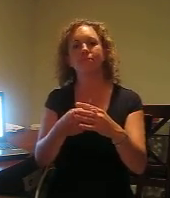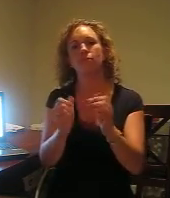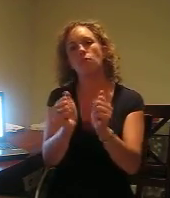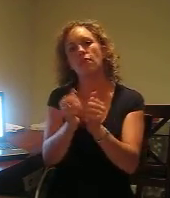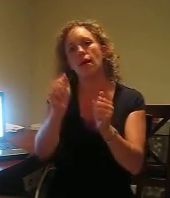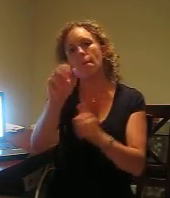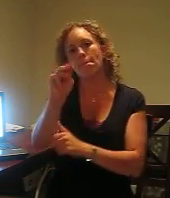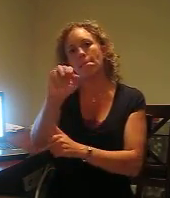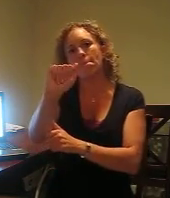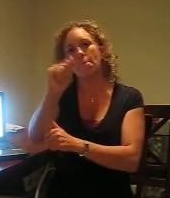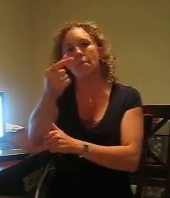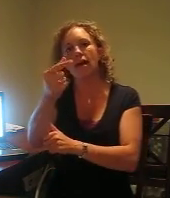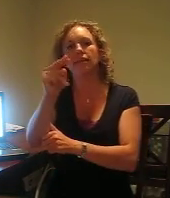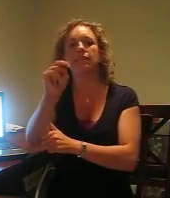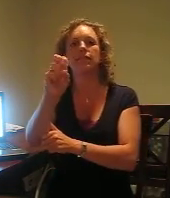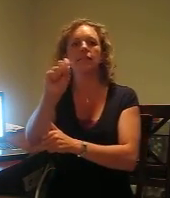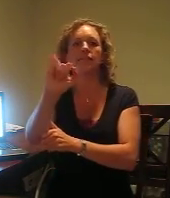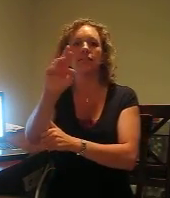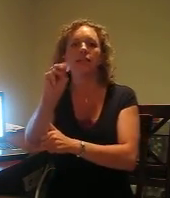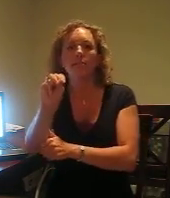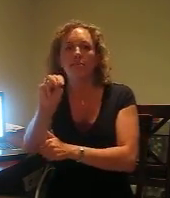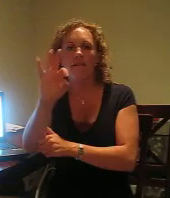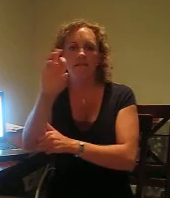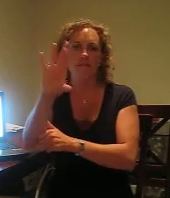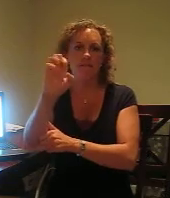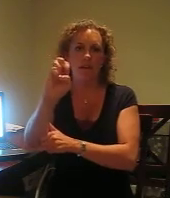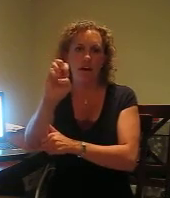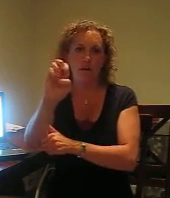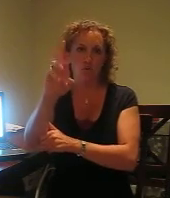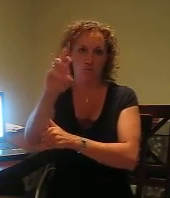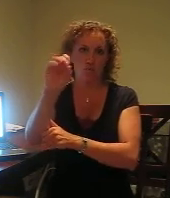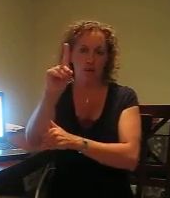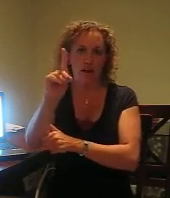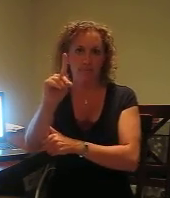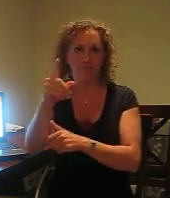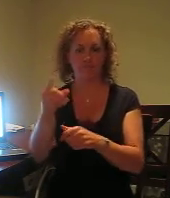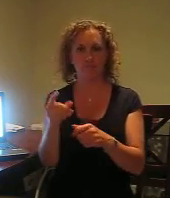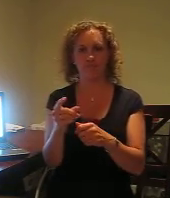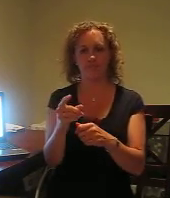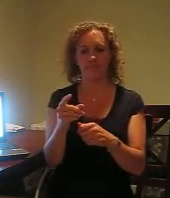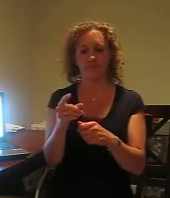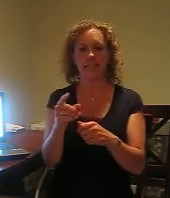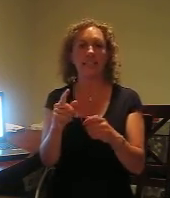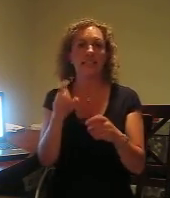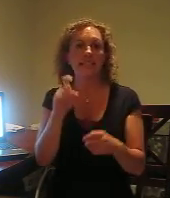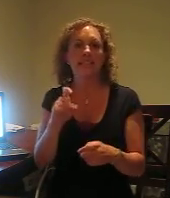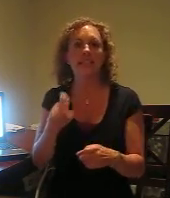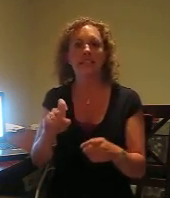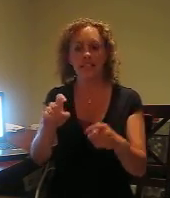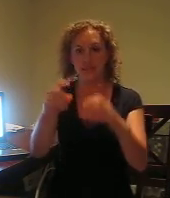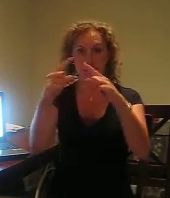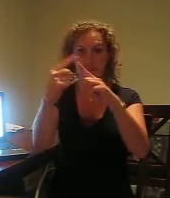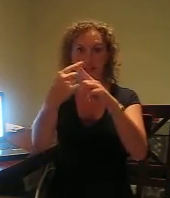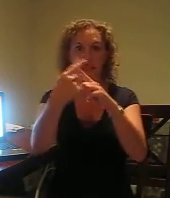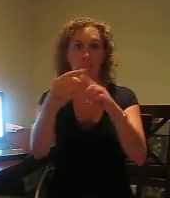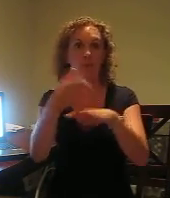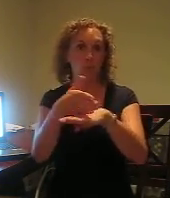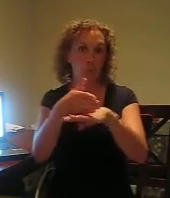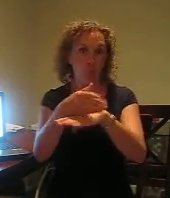catch on fire. Then I'm going to keep a gentle breath on it to make sure that this teepee wood gets caught on fire. Once that's burning well, The